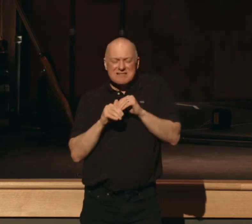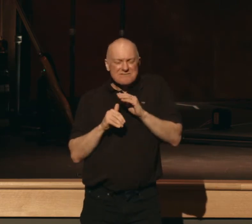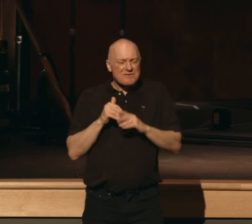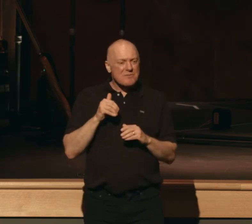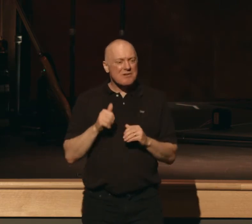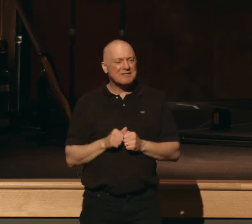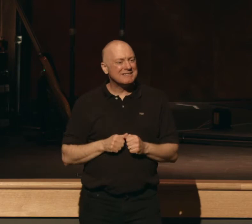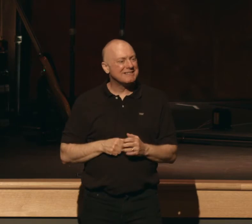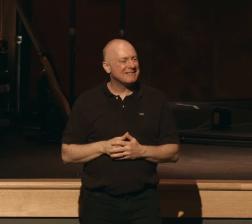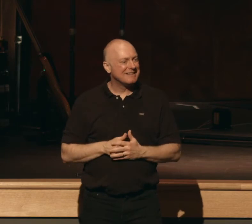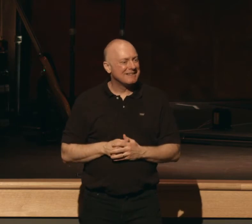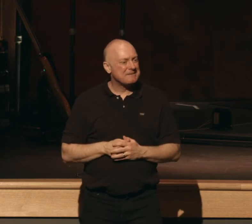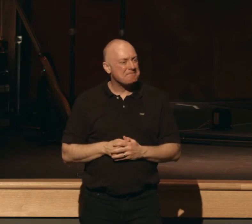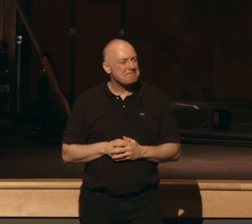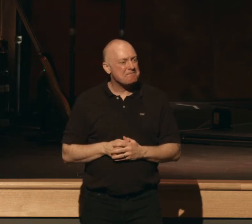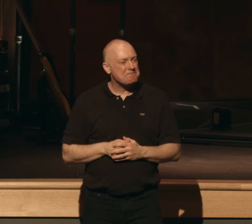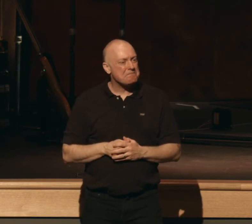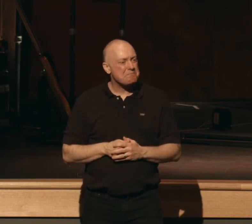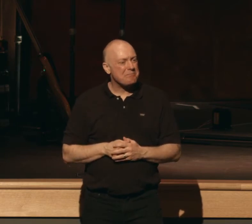more.